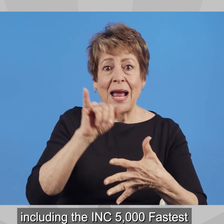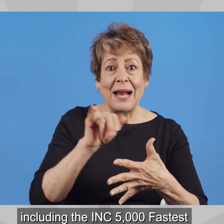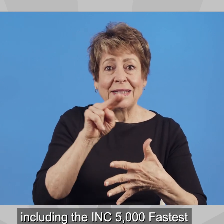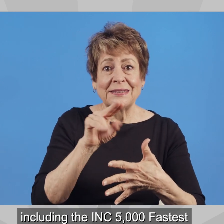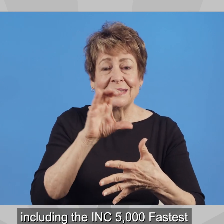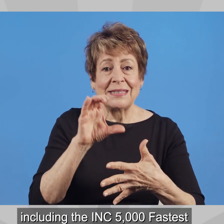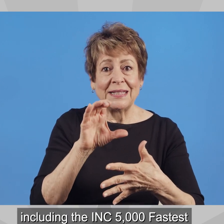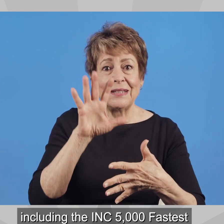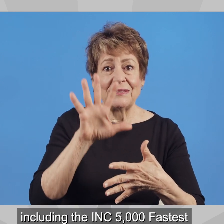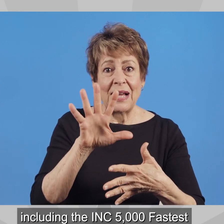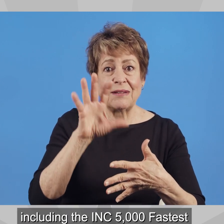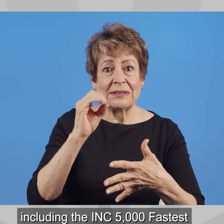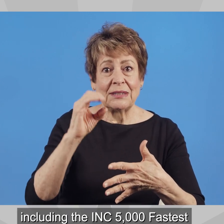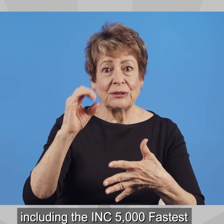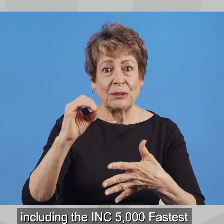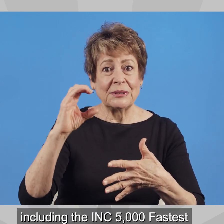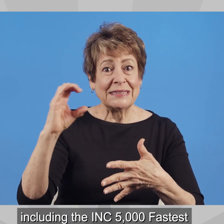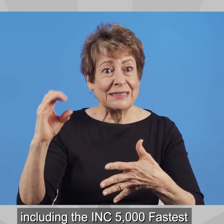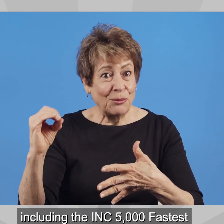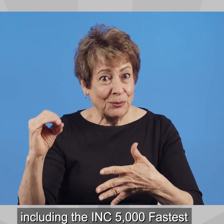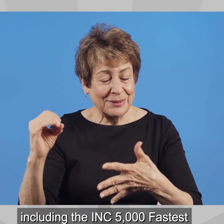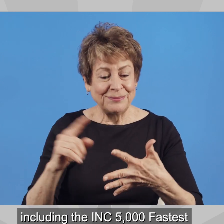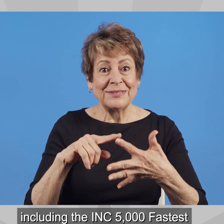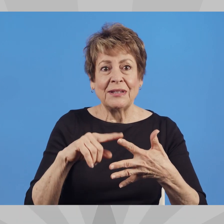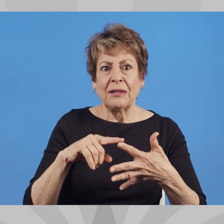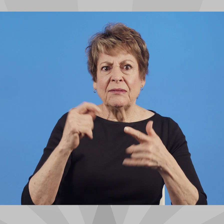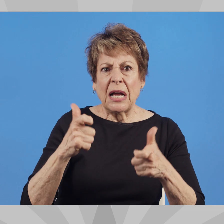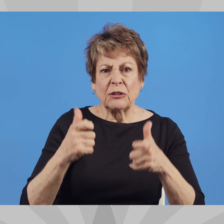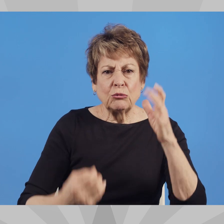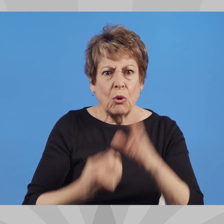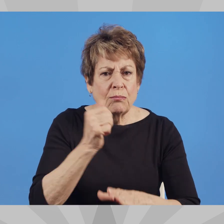the Inc. 5000 Fastest Growing Private Company,